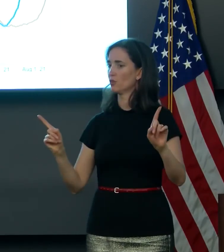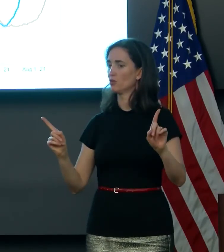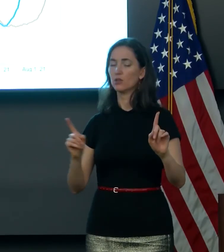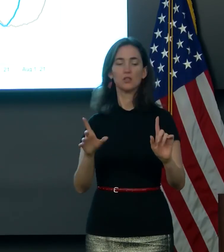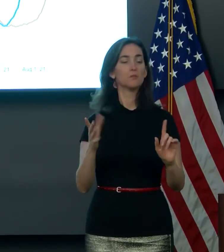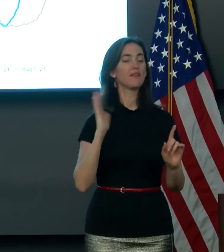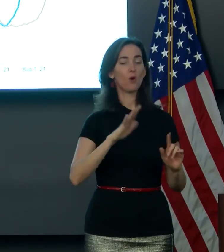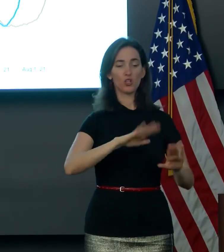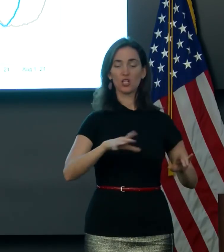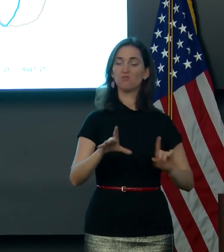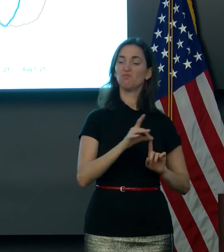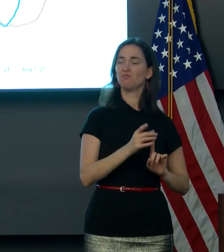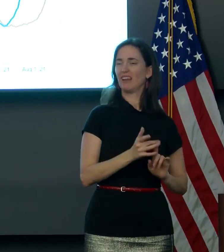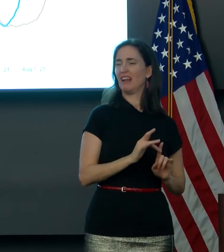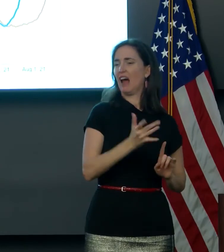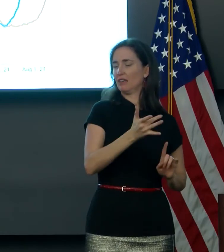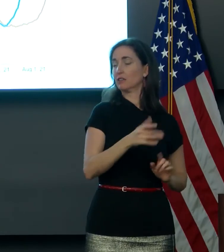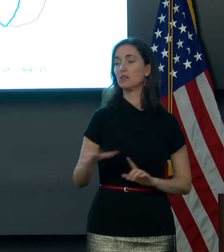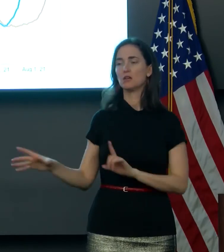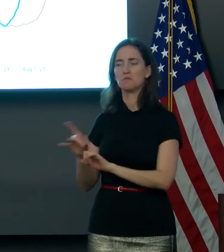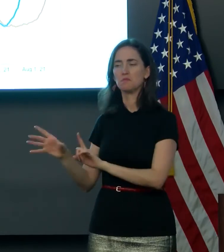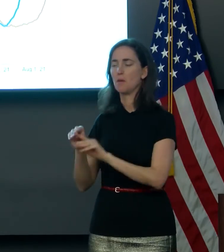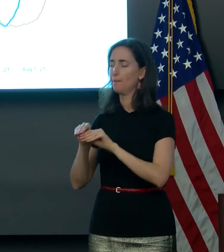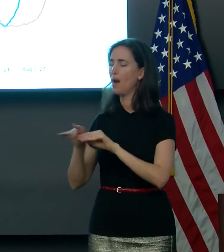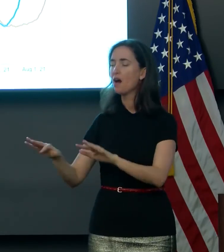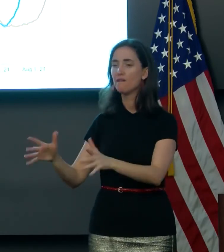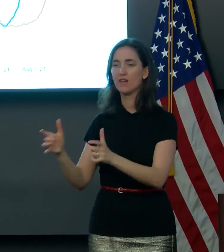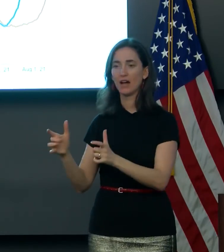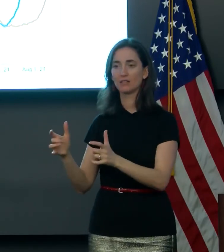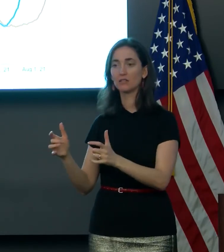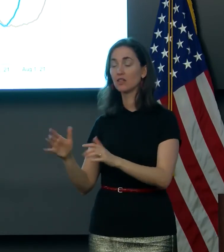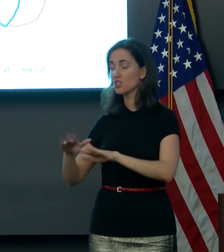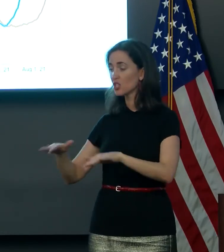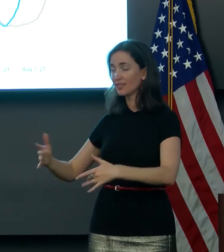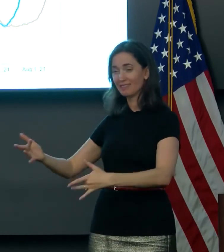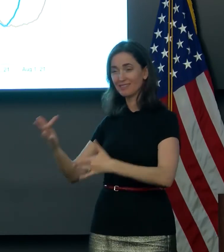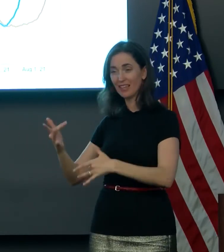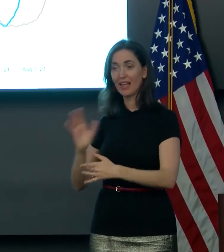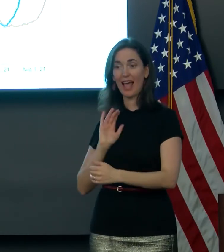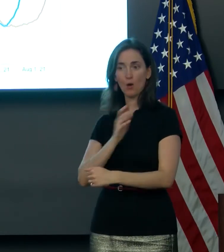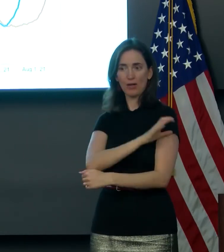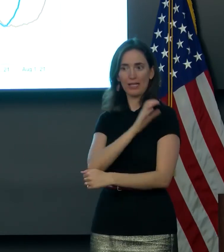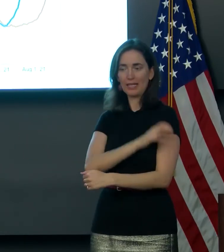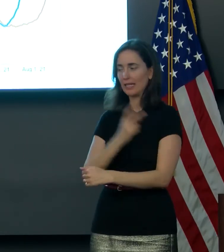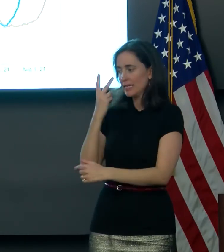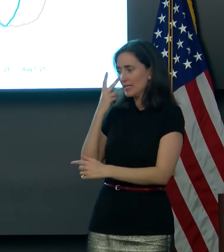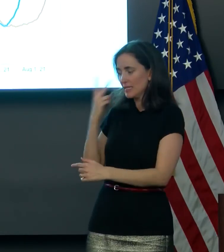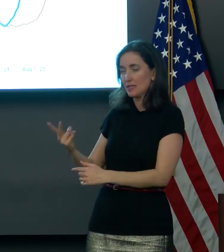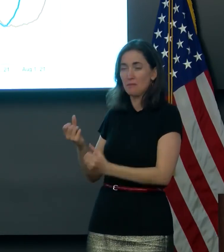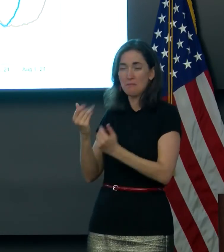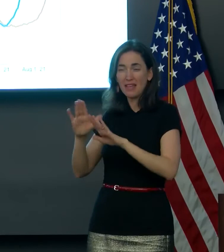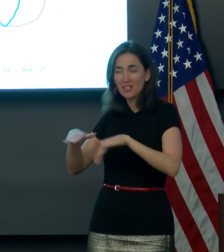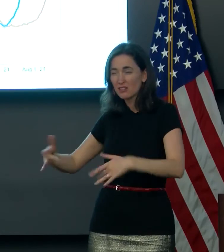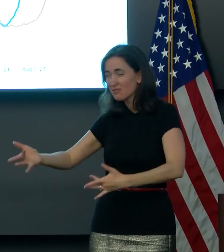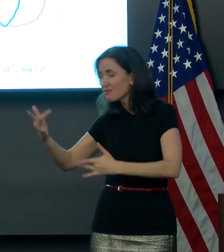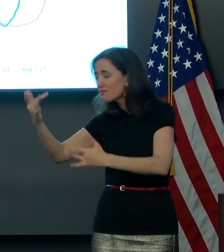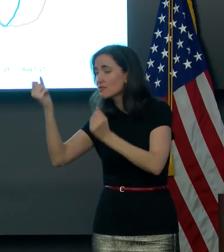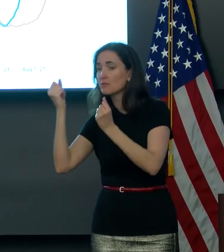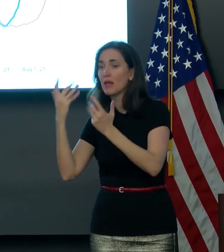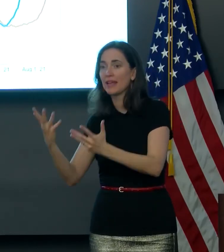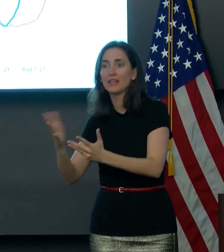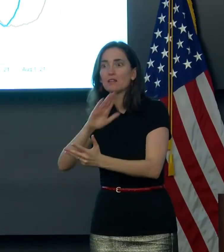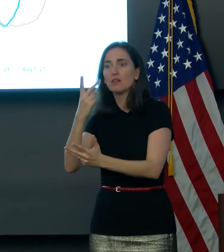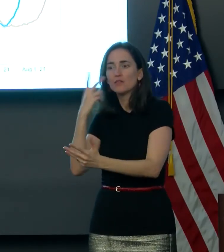kids are getting sick. We are seeing a high positivity rate in our clinics. This is unprecedented numbers of children in